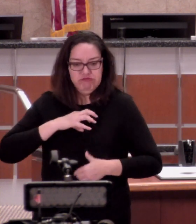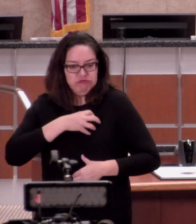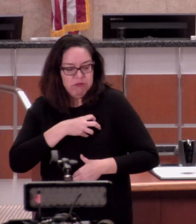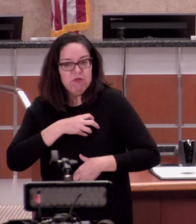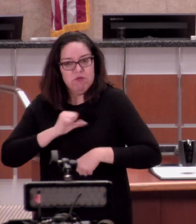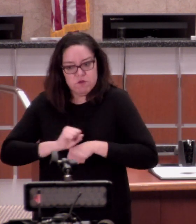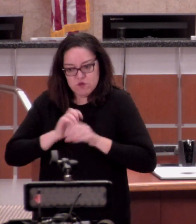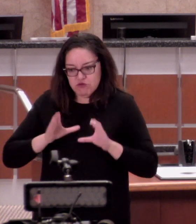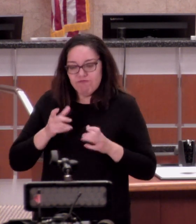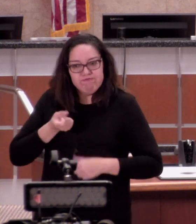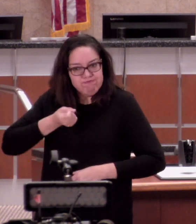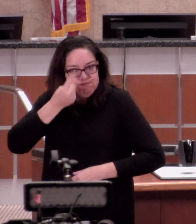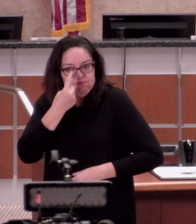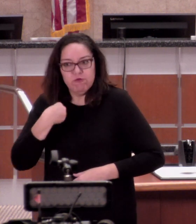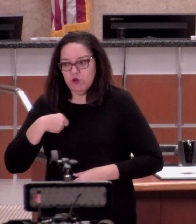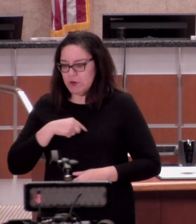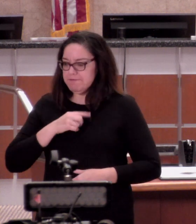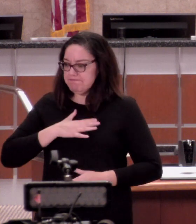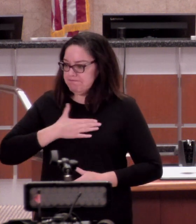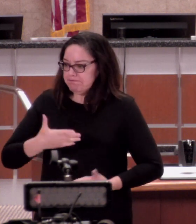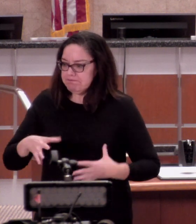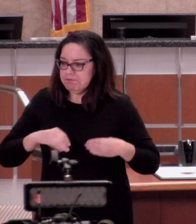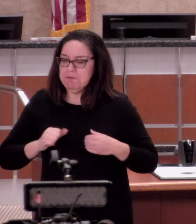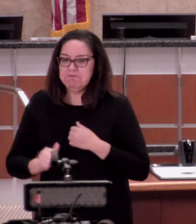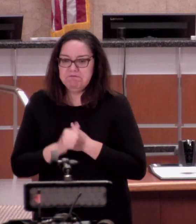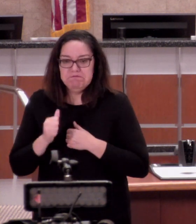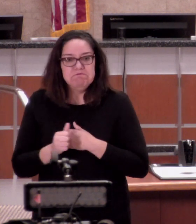by the nature of the business, we do it, and we do it willingly.